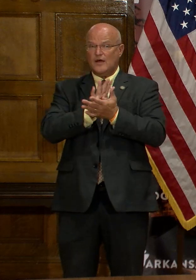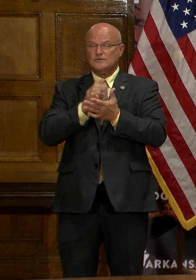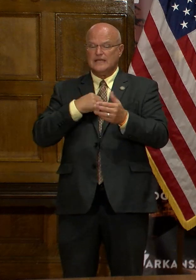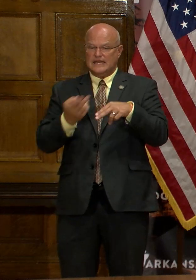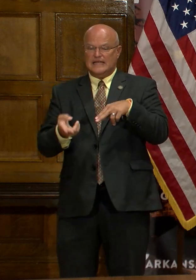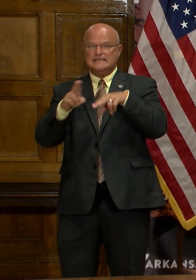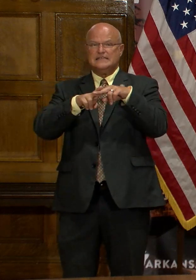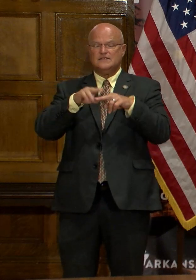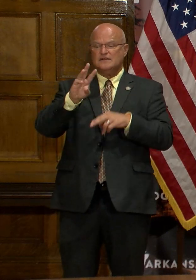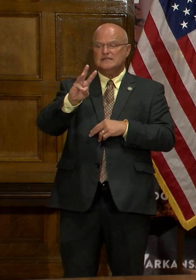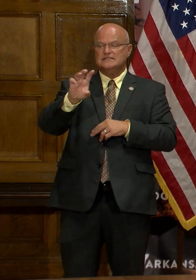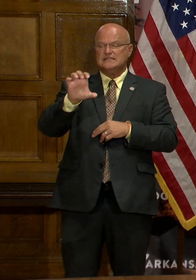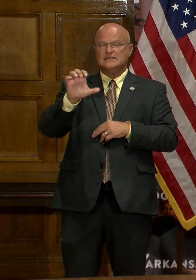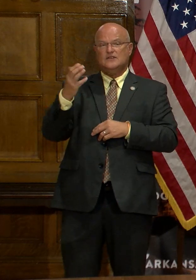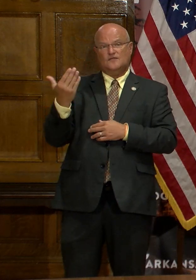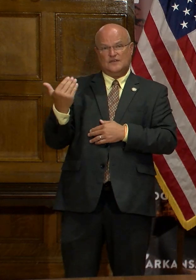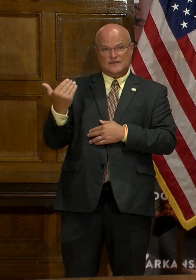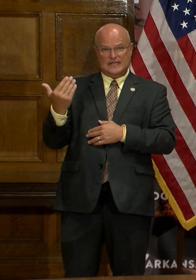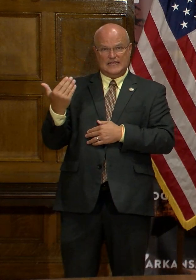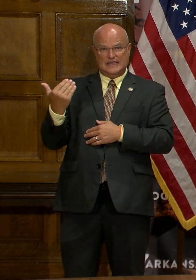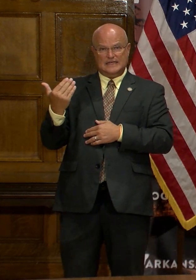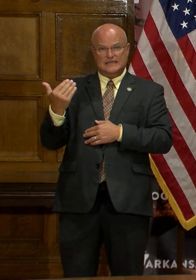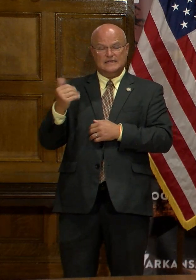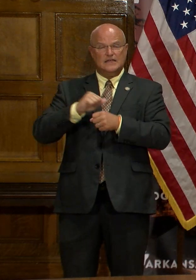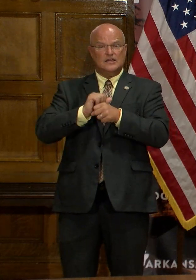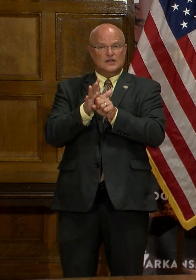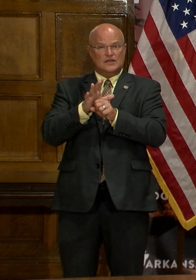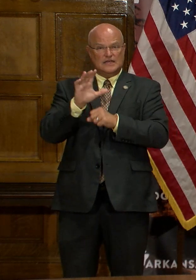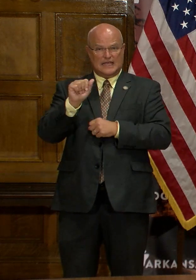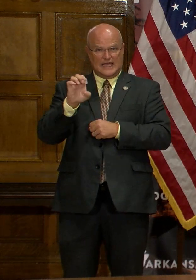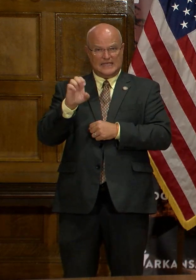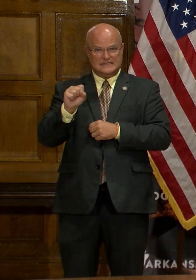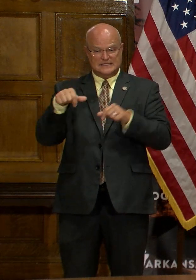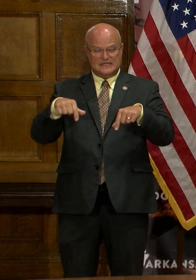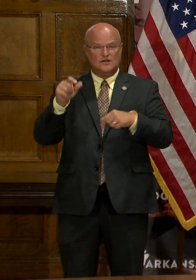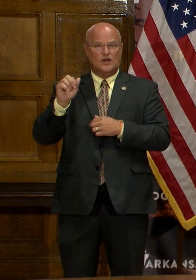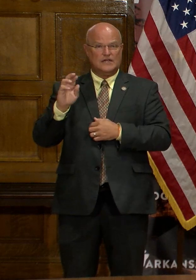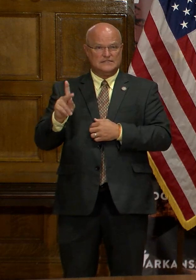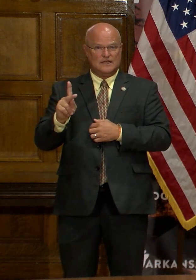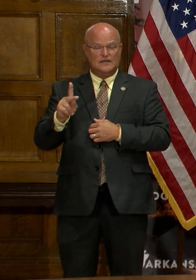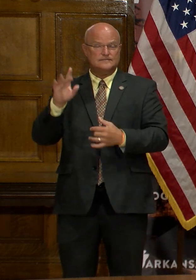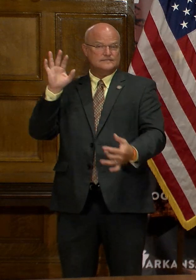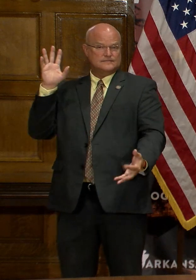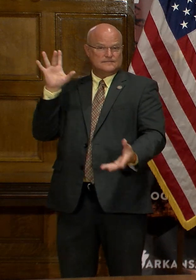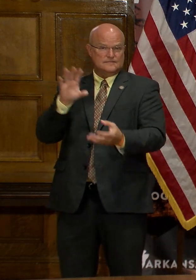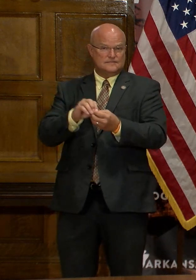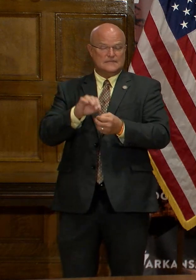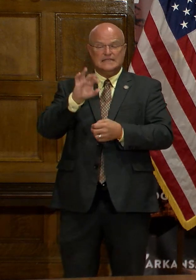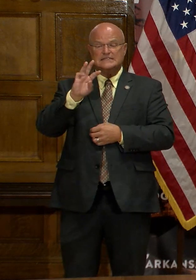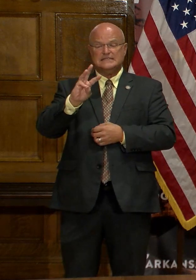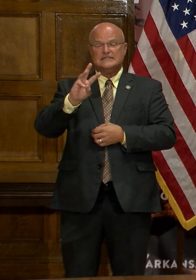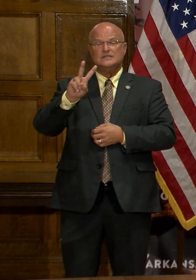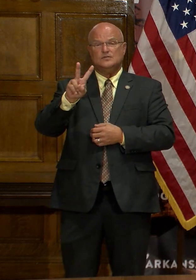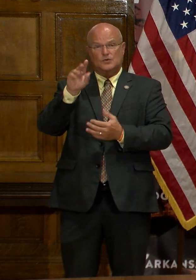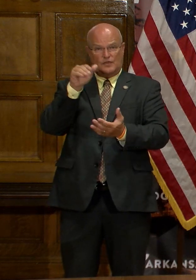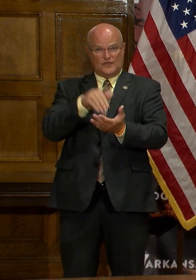had an additional 615 COVID-19 cases in Arkansas. That brings us to